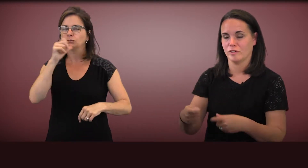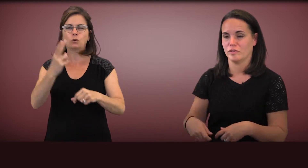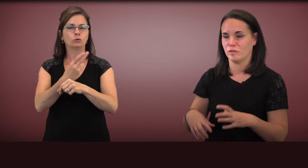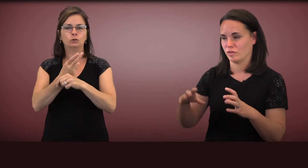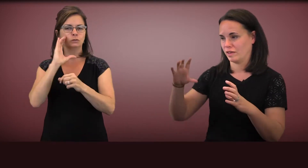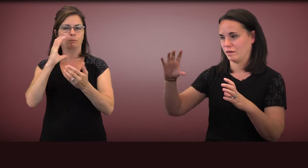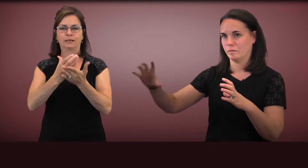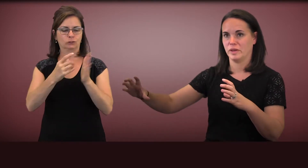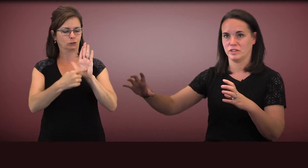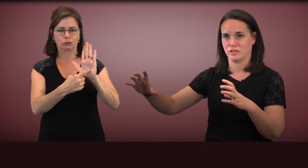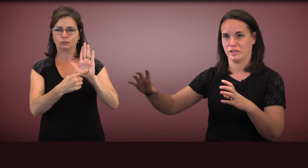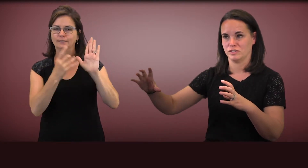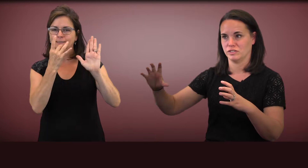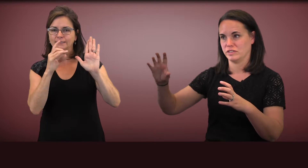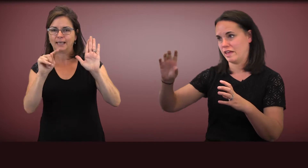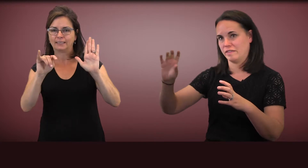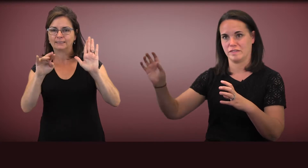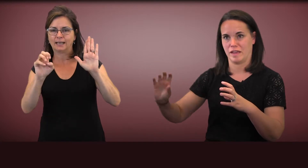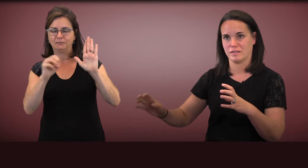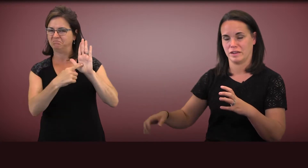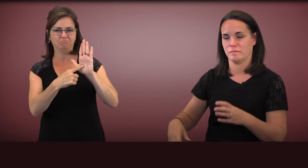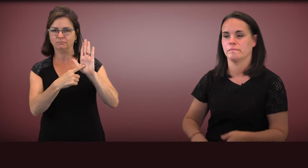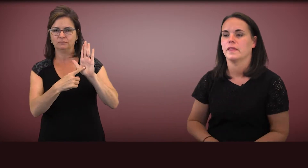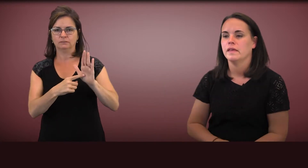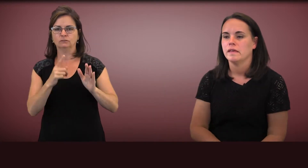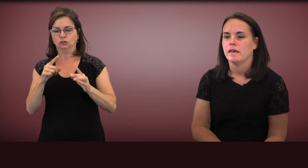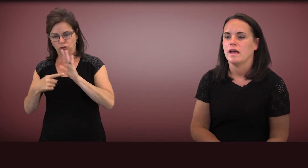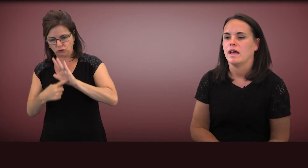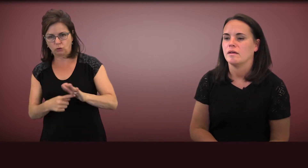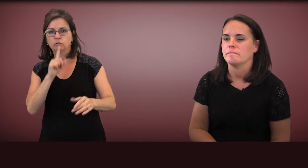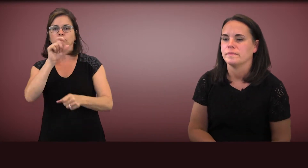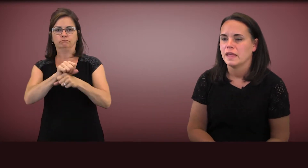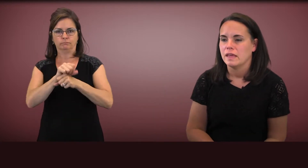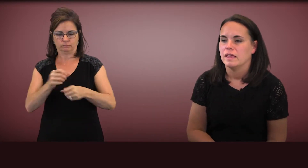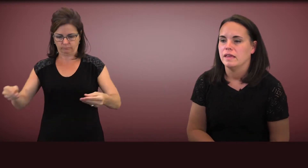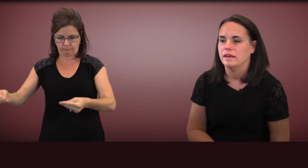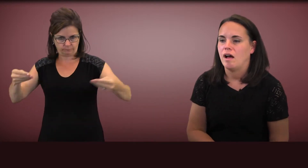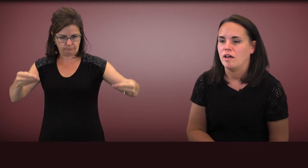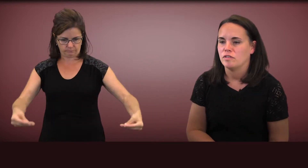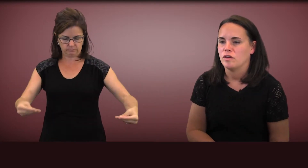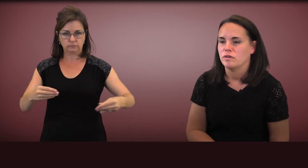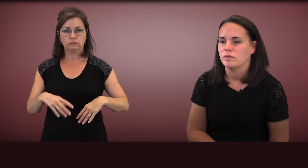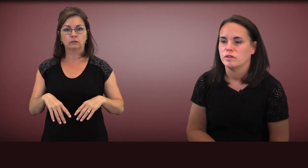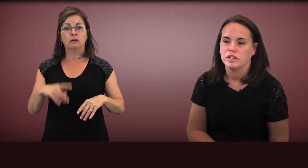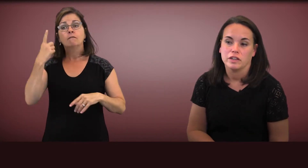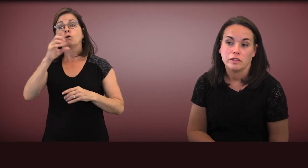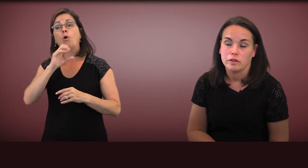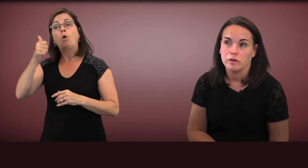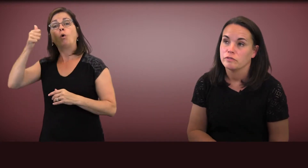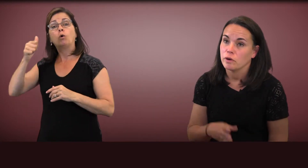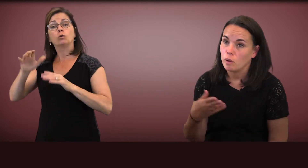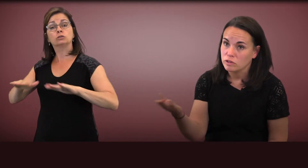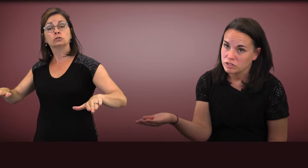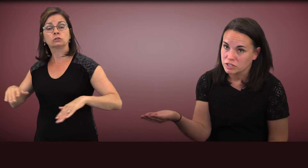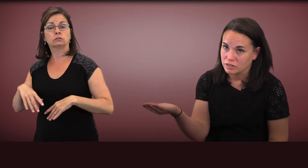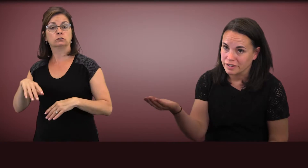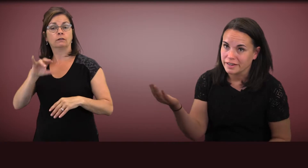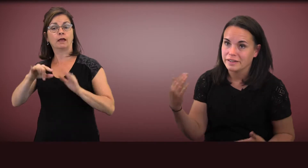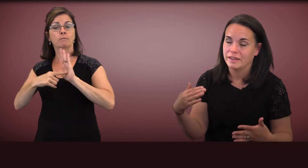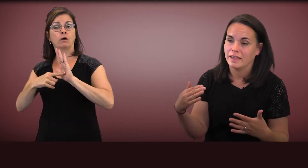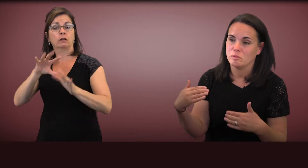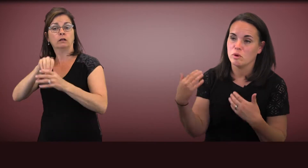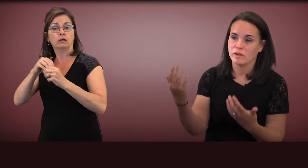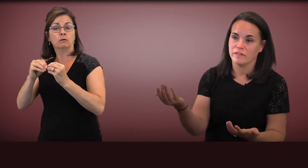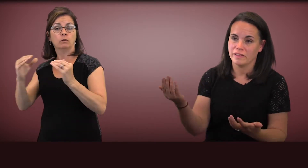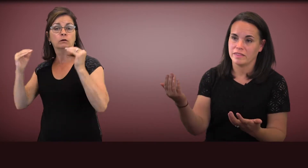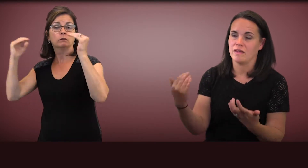time versus using a picture that says snack time. It also could include, for older